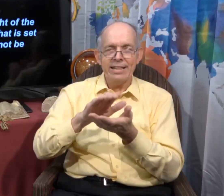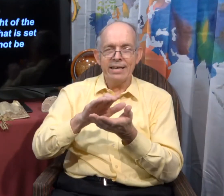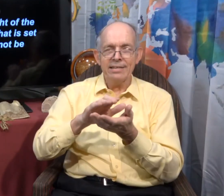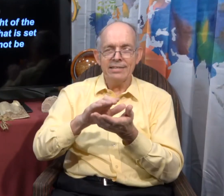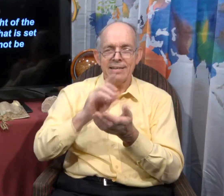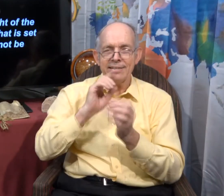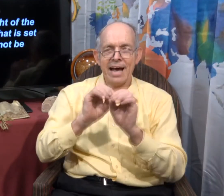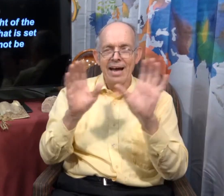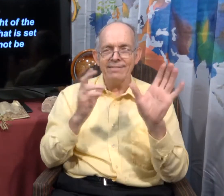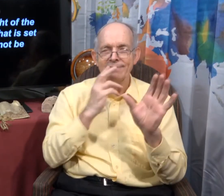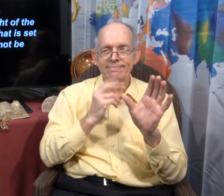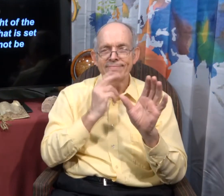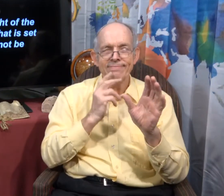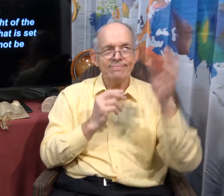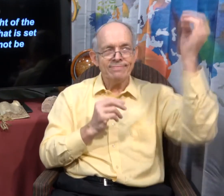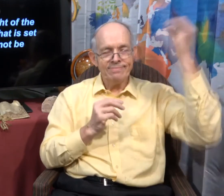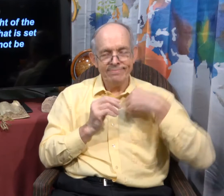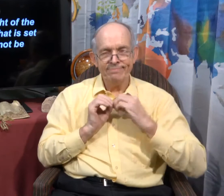the night.